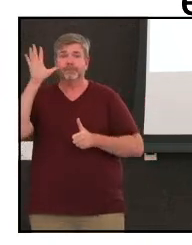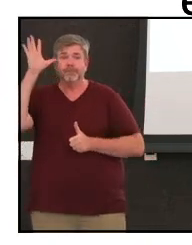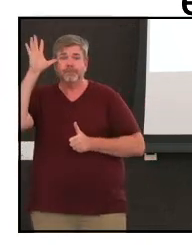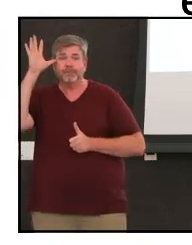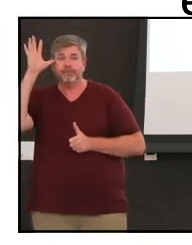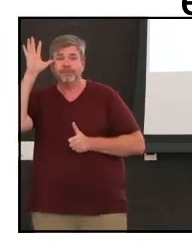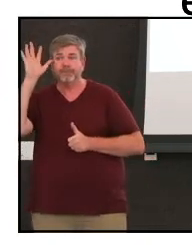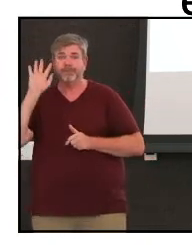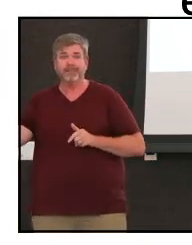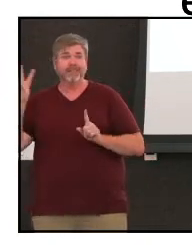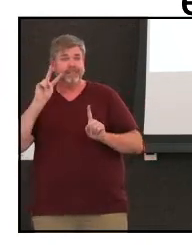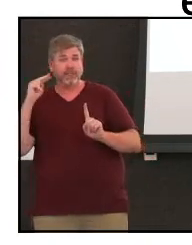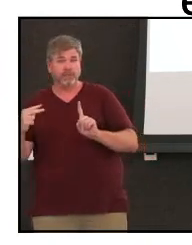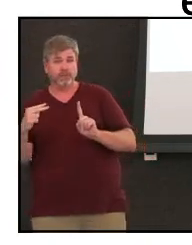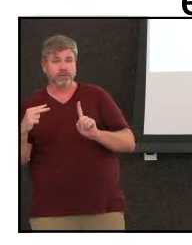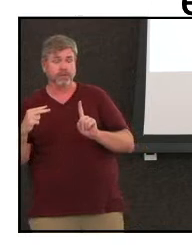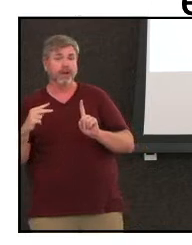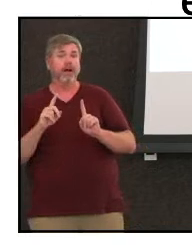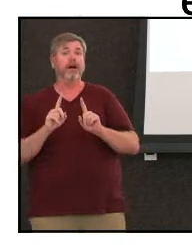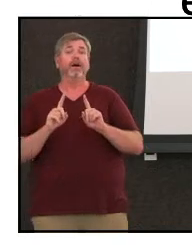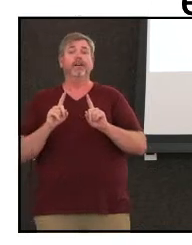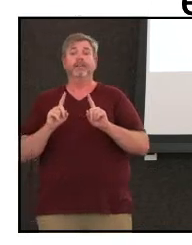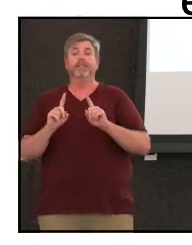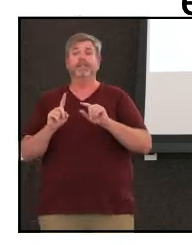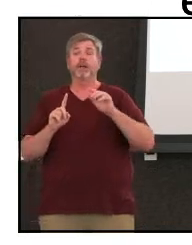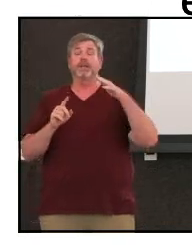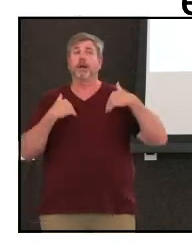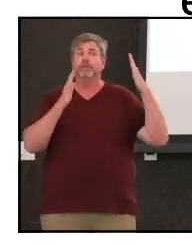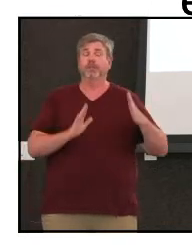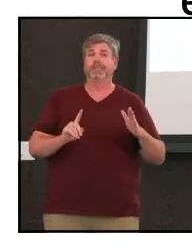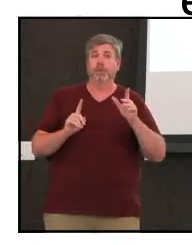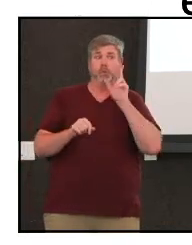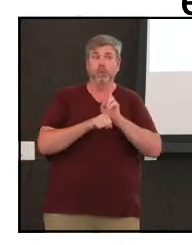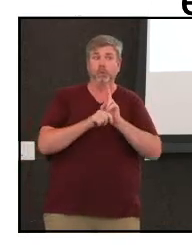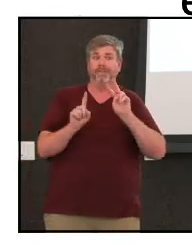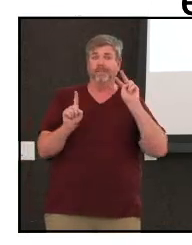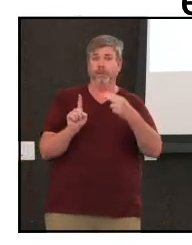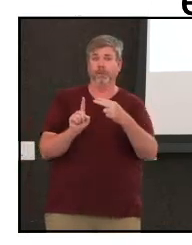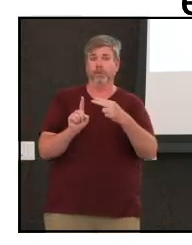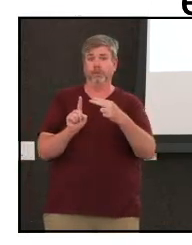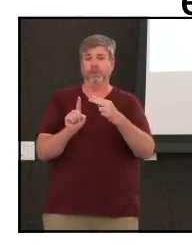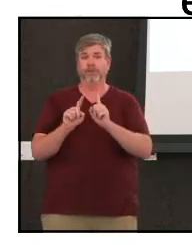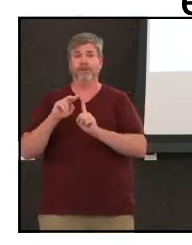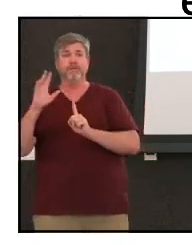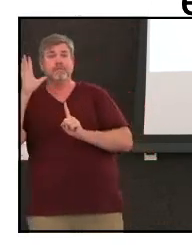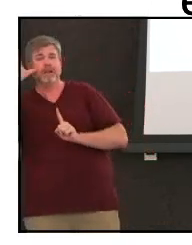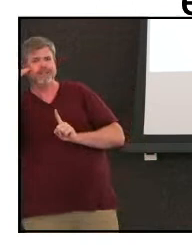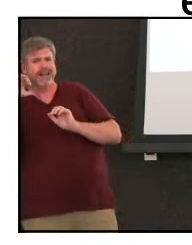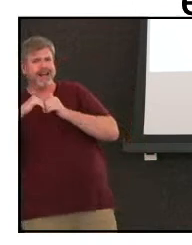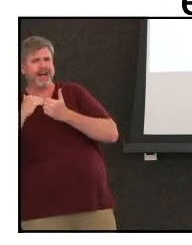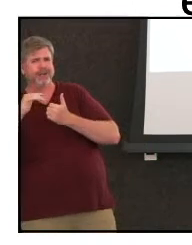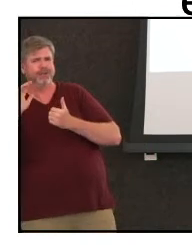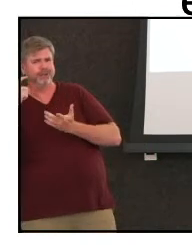who might be using drugs, what are some ways that you can recognize that trouble is happening, and how can you treat an